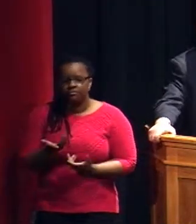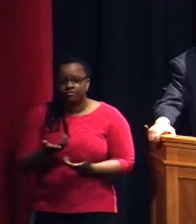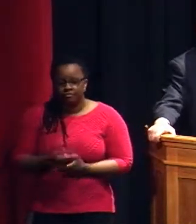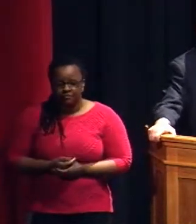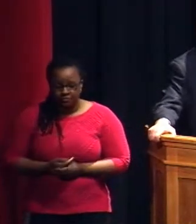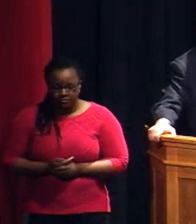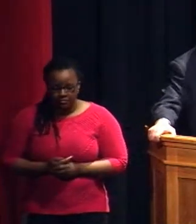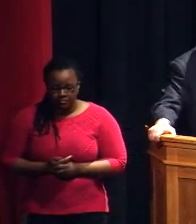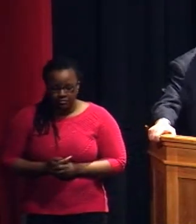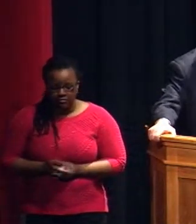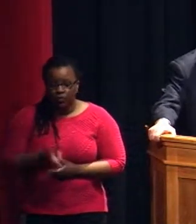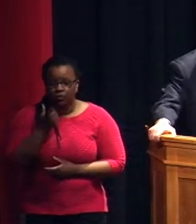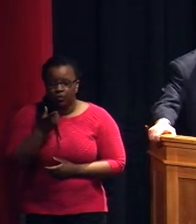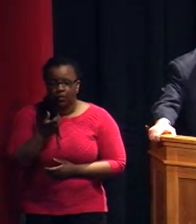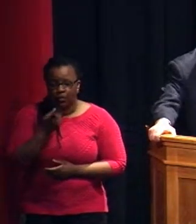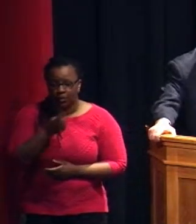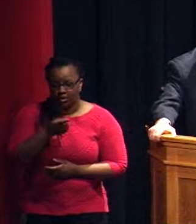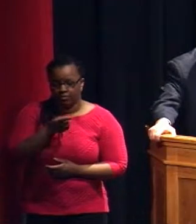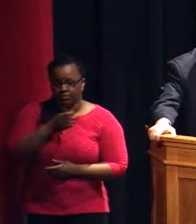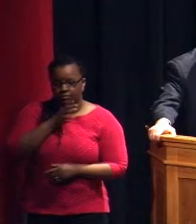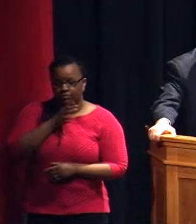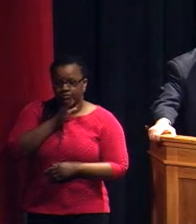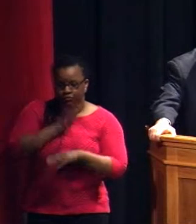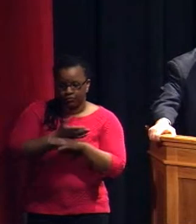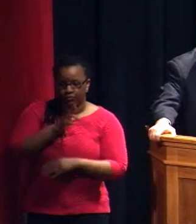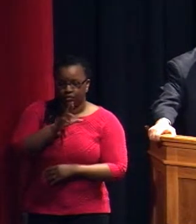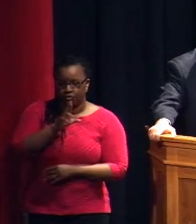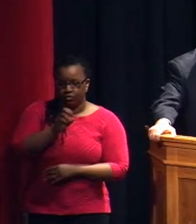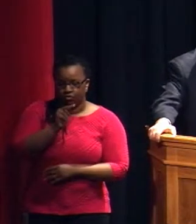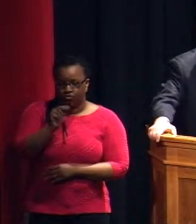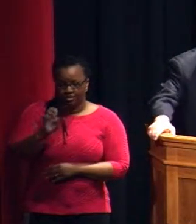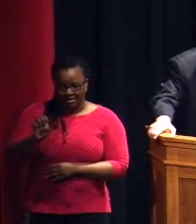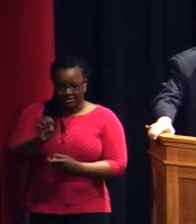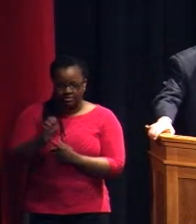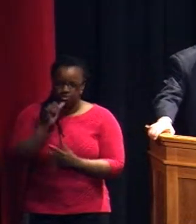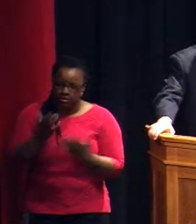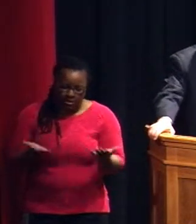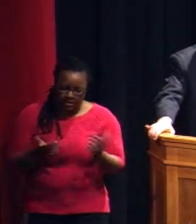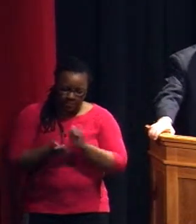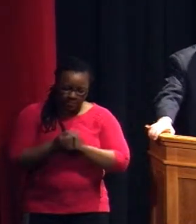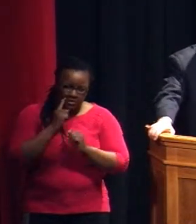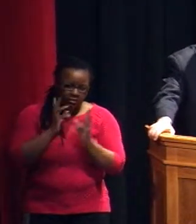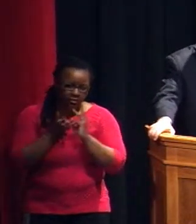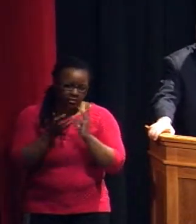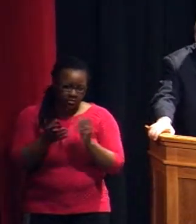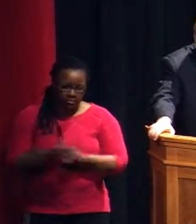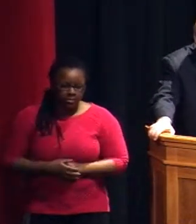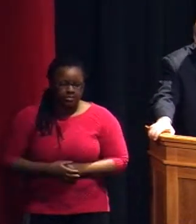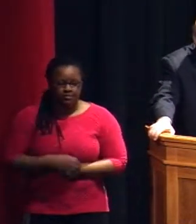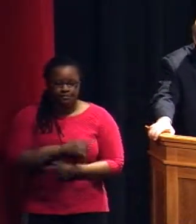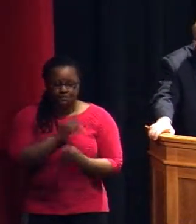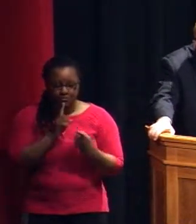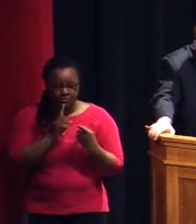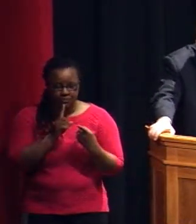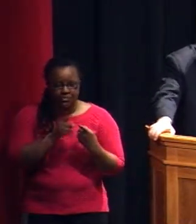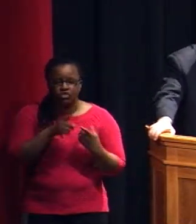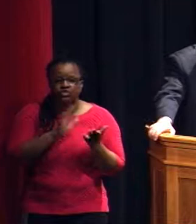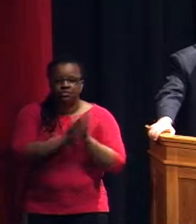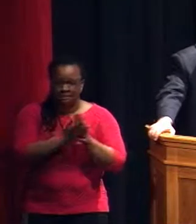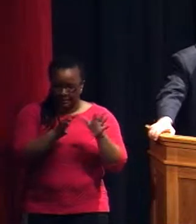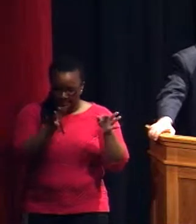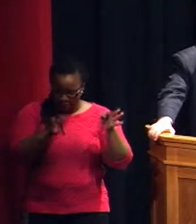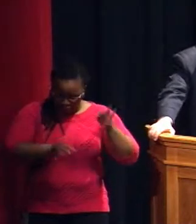who is not with us today because of weather, one engineer, Thomas